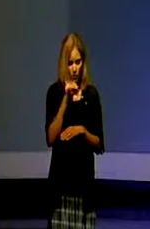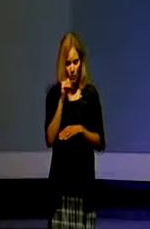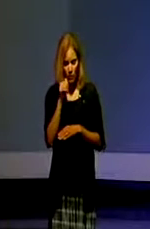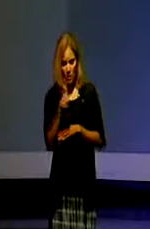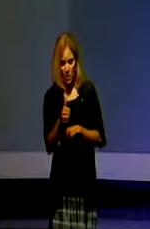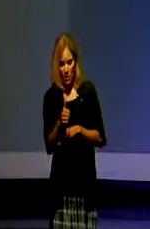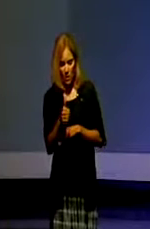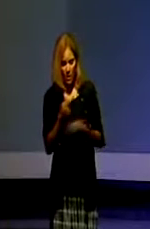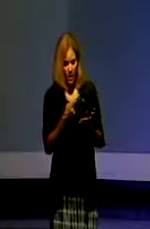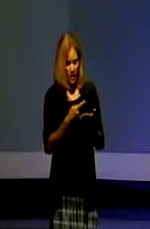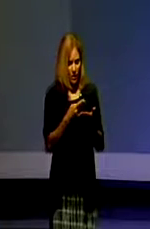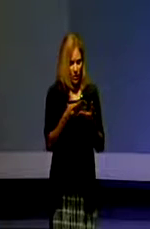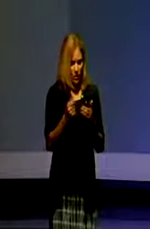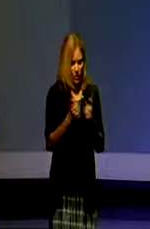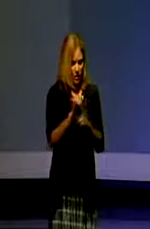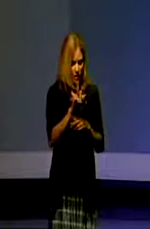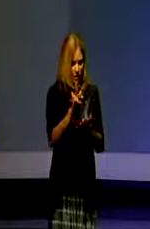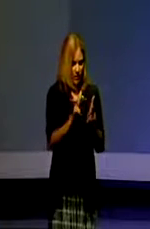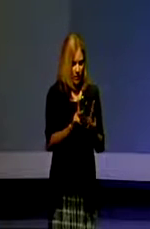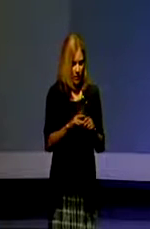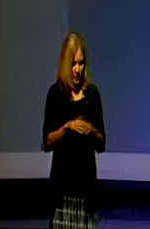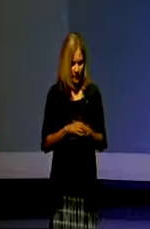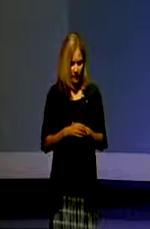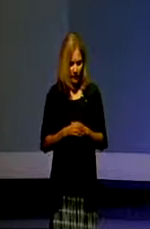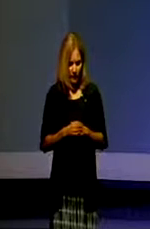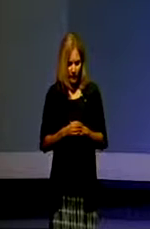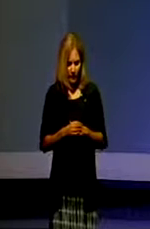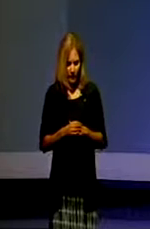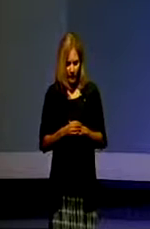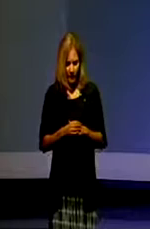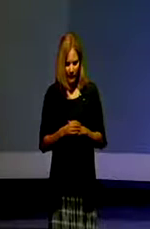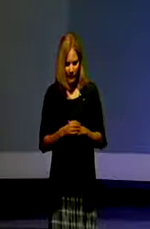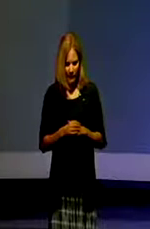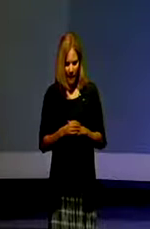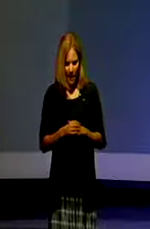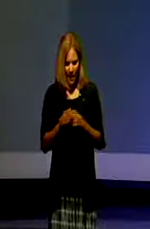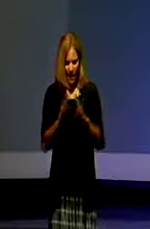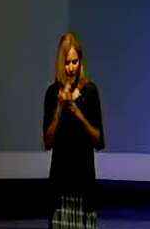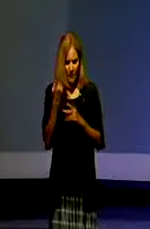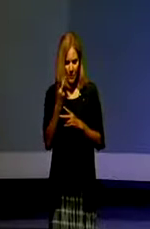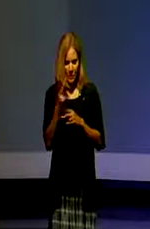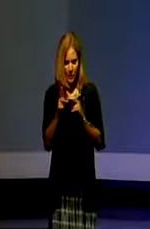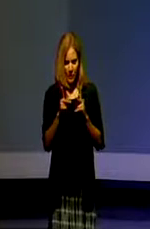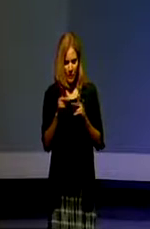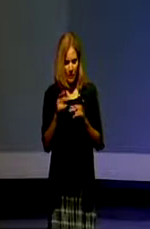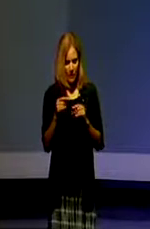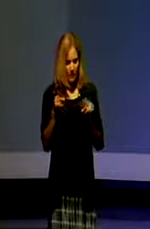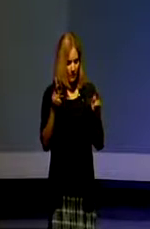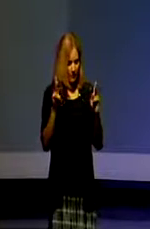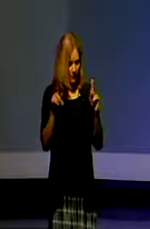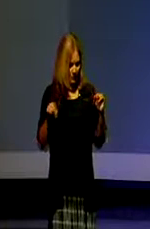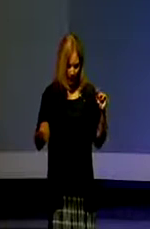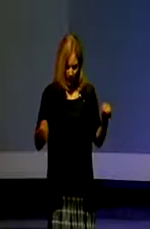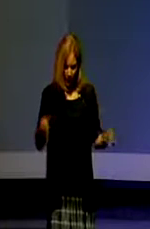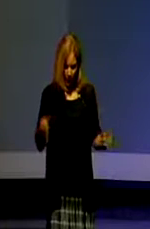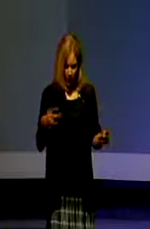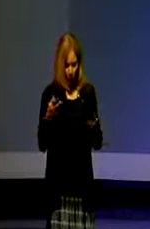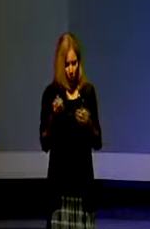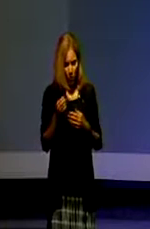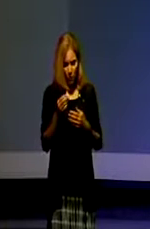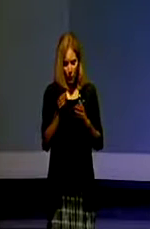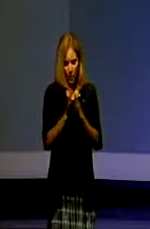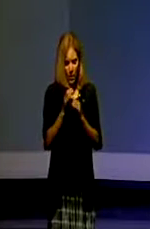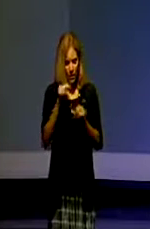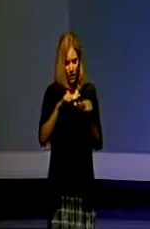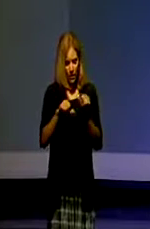tomorrow, this week with that person? And then would you pray for two other people, maybe the people sitting right next to you? Would you pray for each other